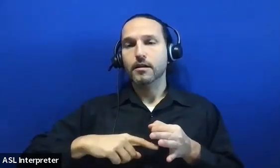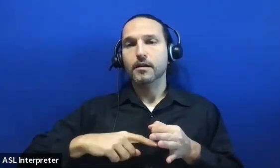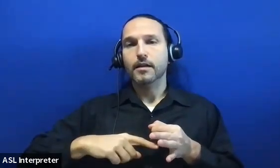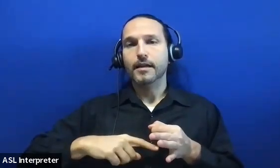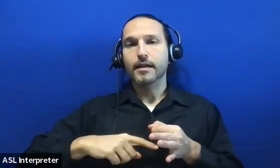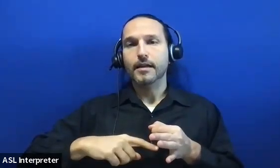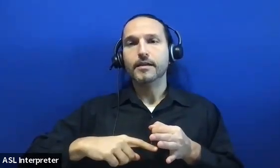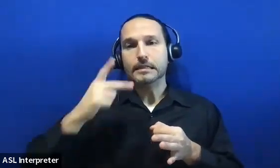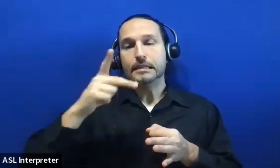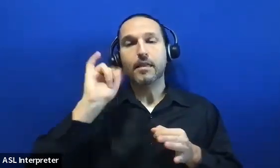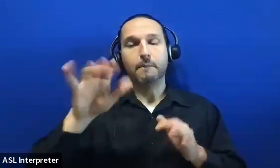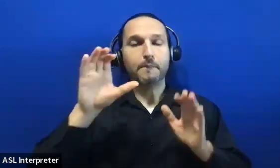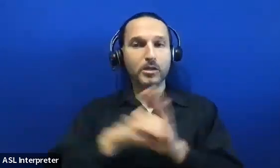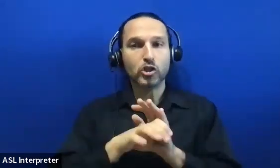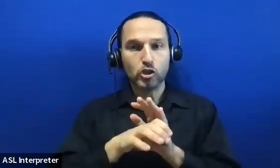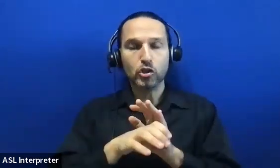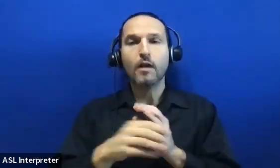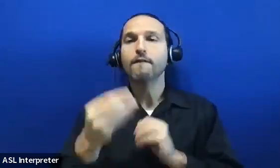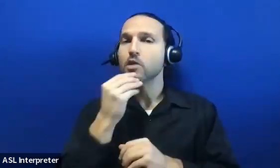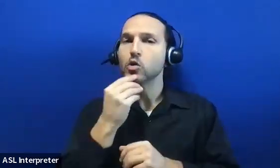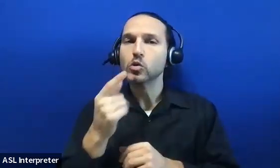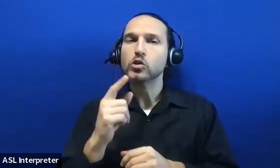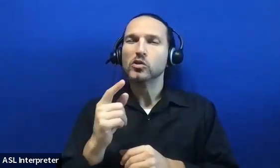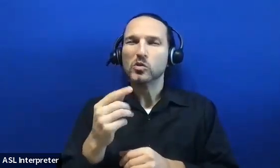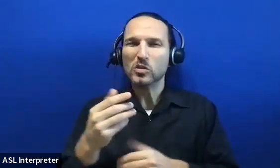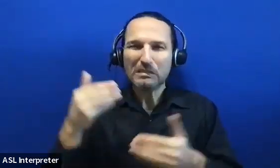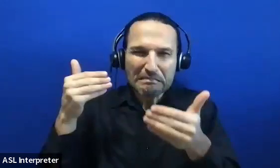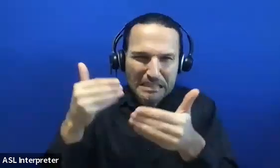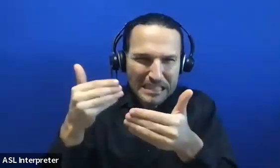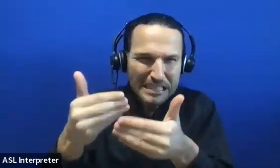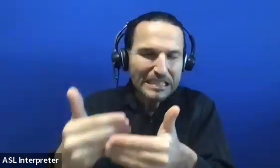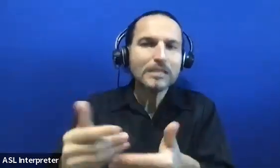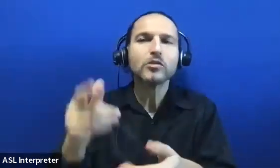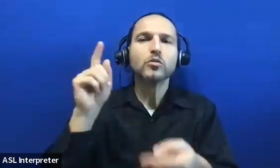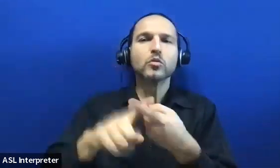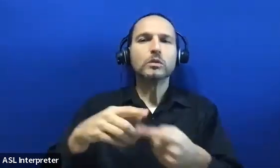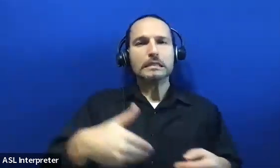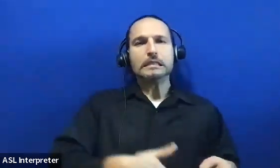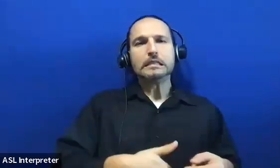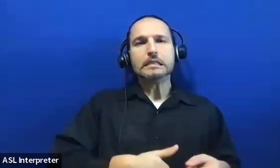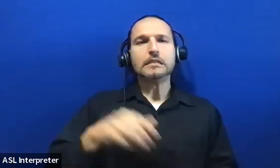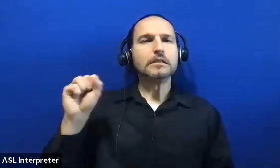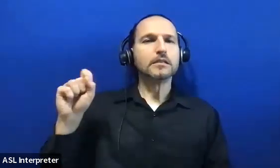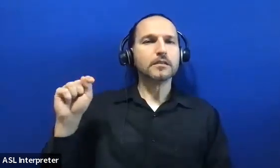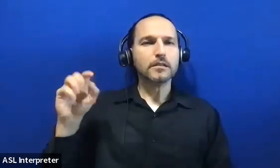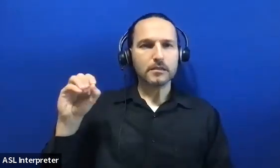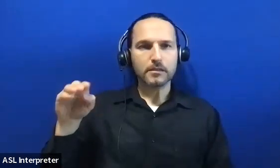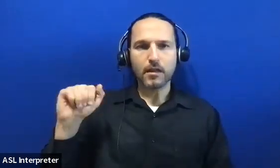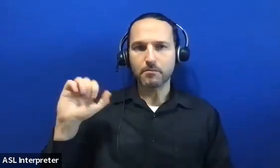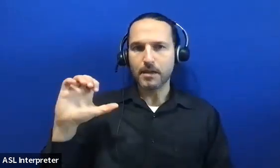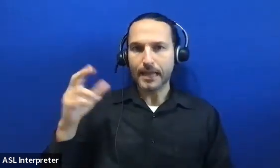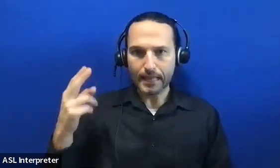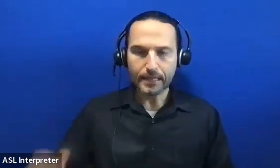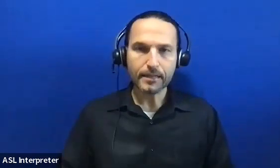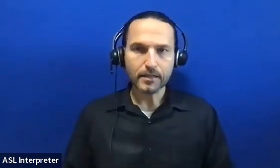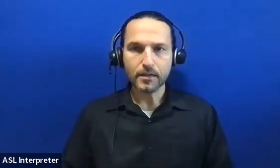very end of this animation, the food is about to enter the stomach. Okay, so the esophageal phase is happening here,